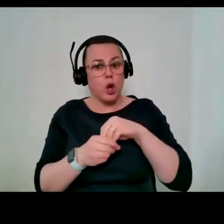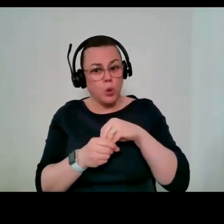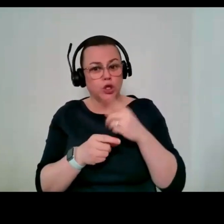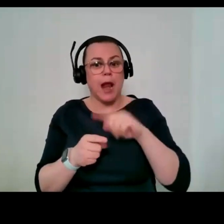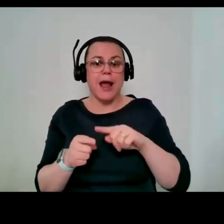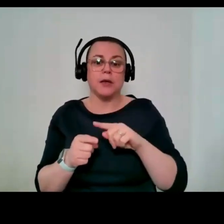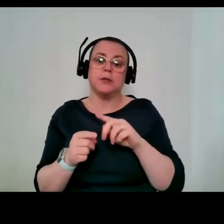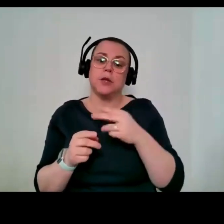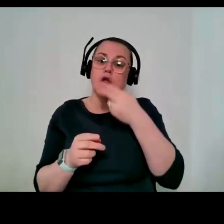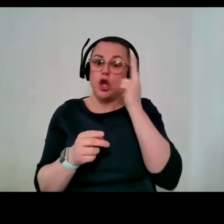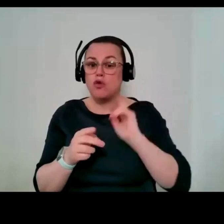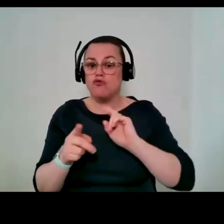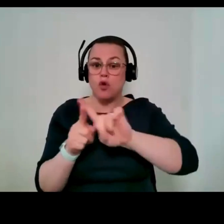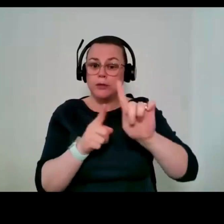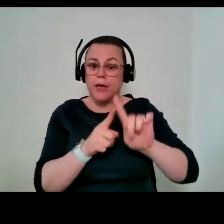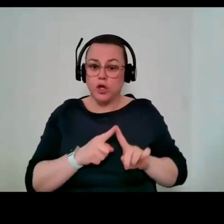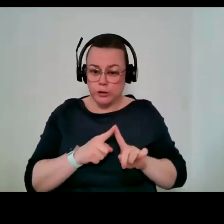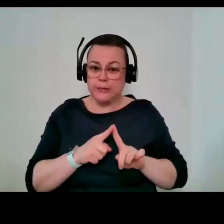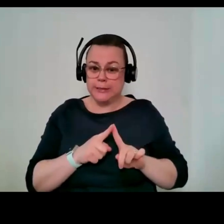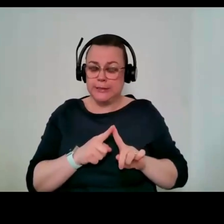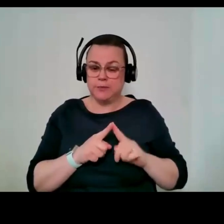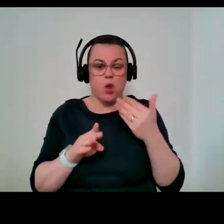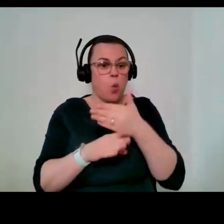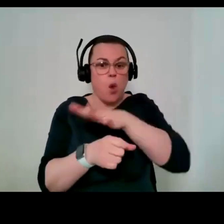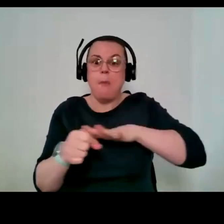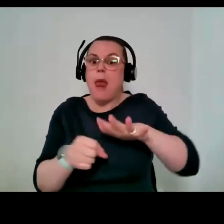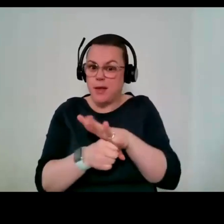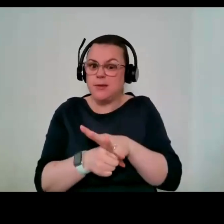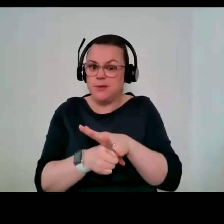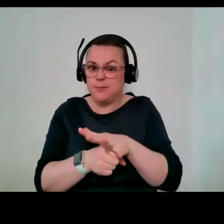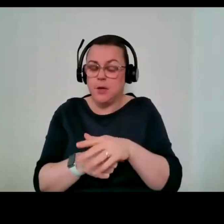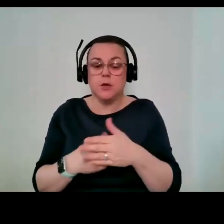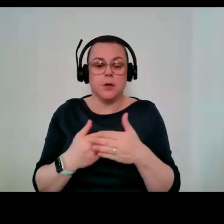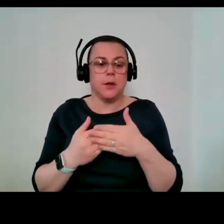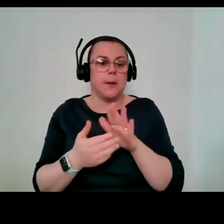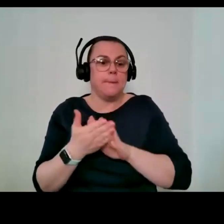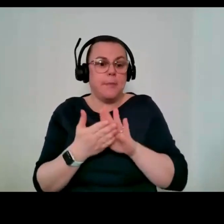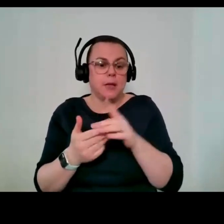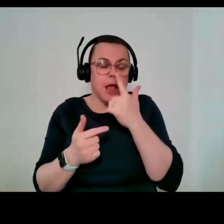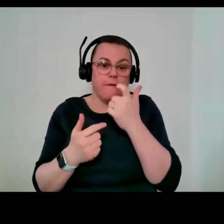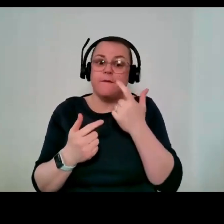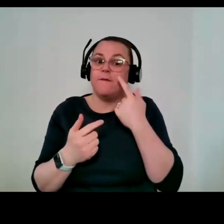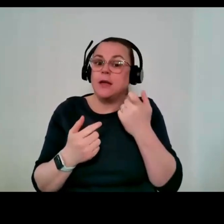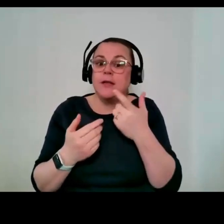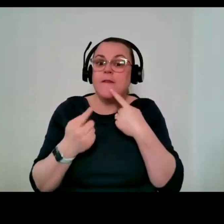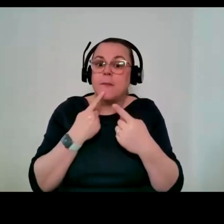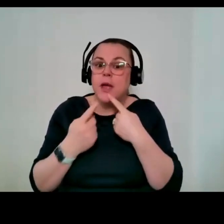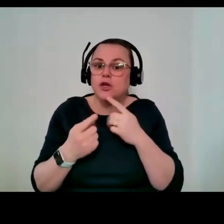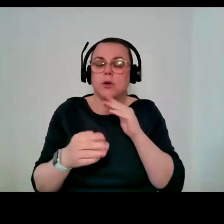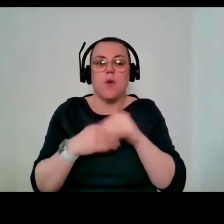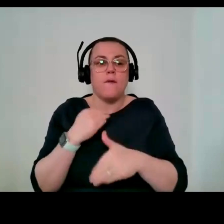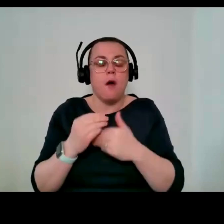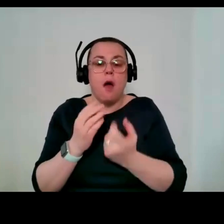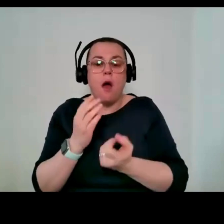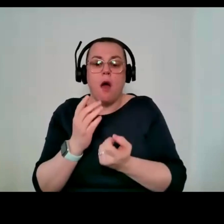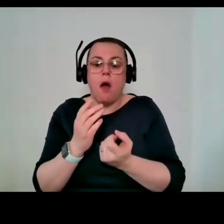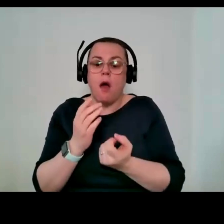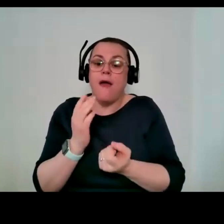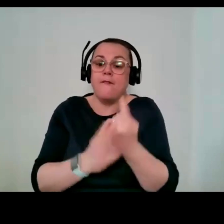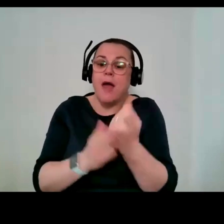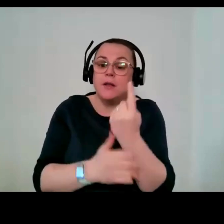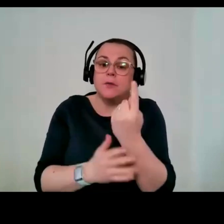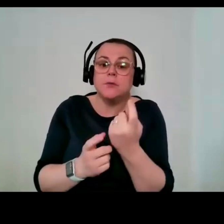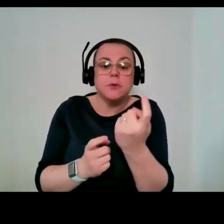neurodiversity in the workplace. So you can always find information about our upcoming events on the CareScribe website. For